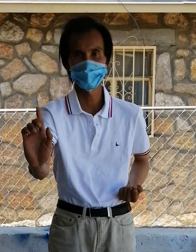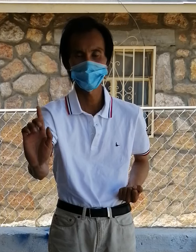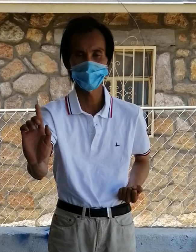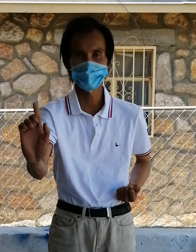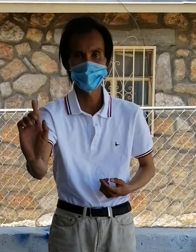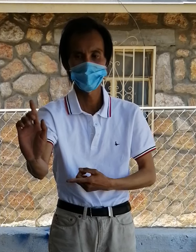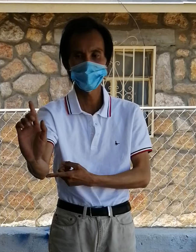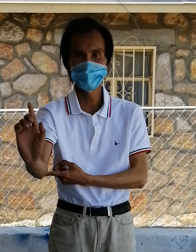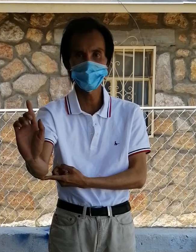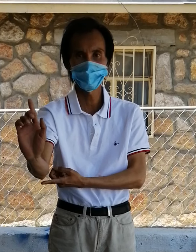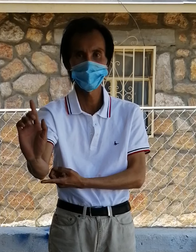In here.